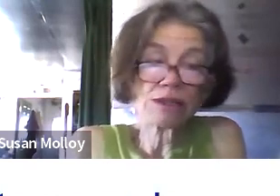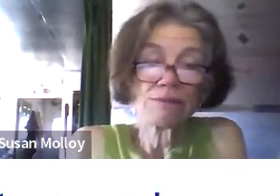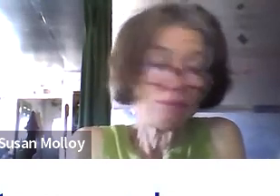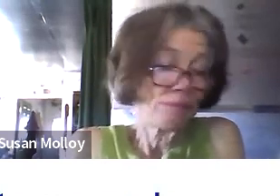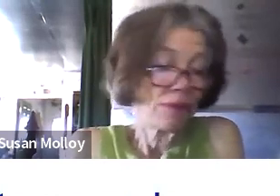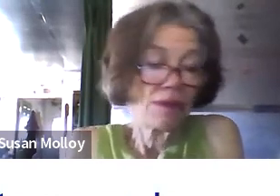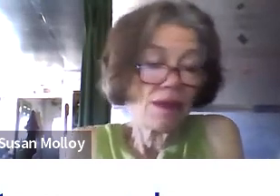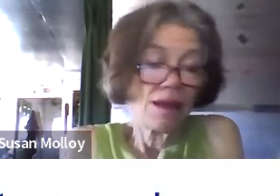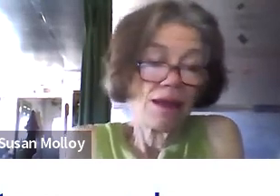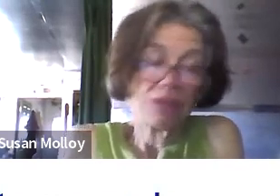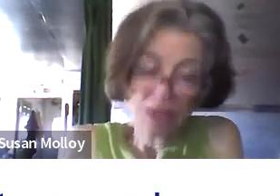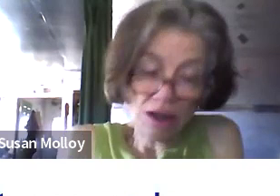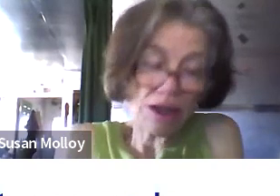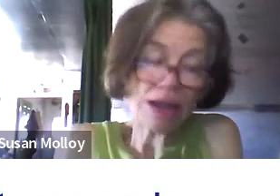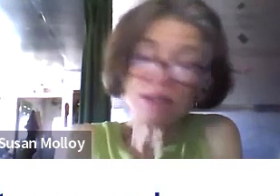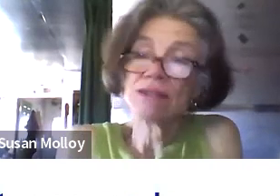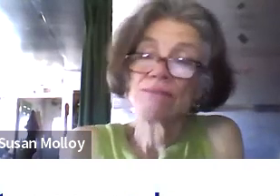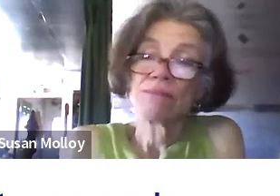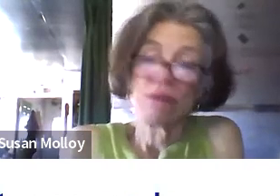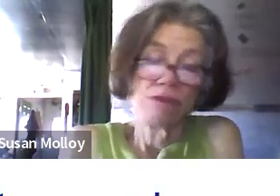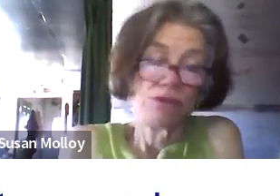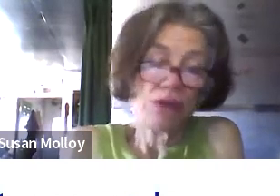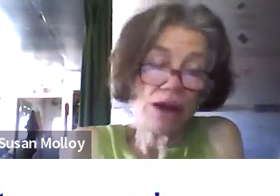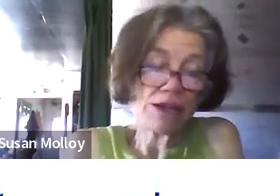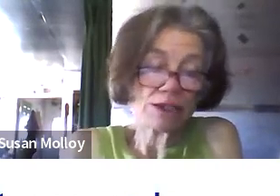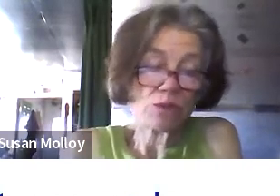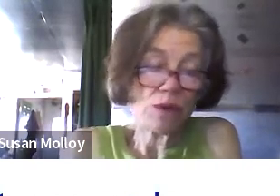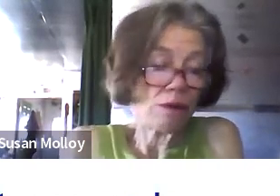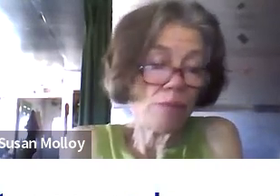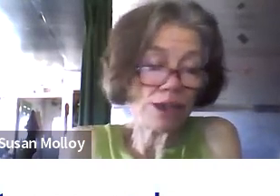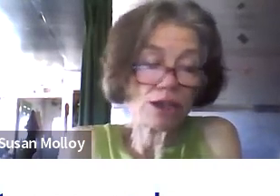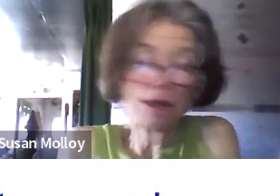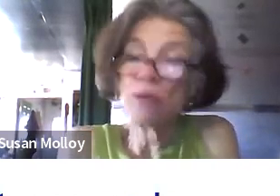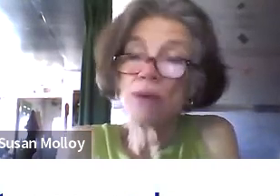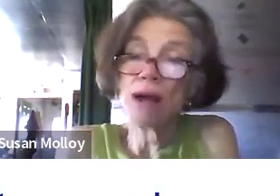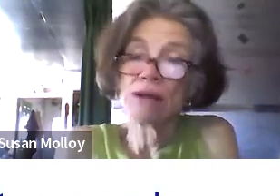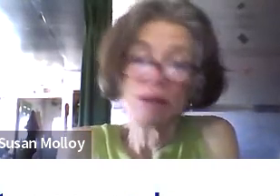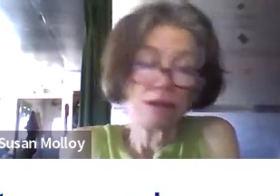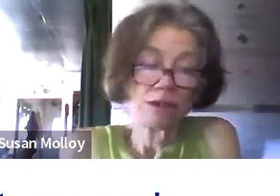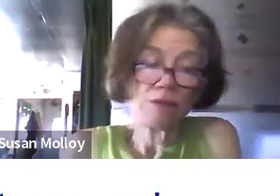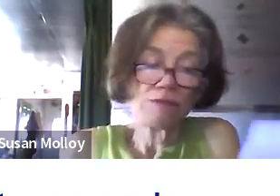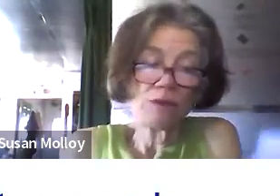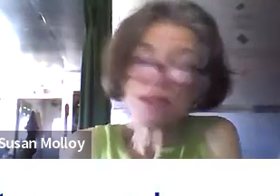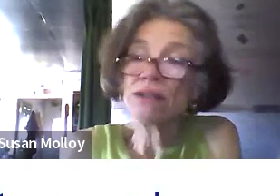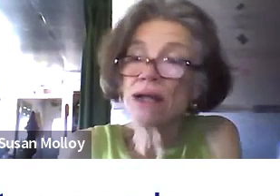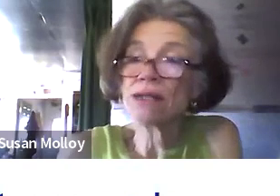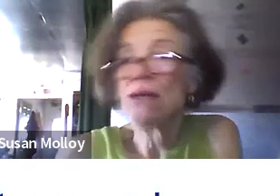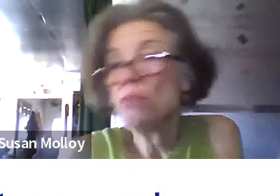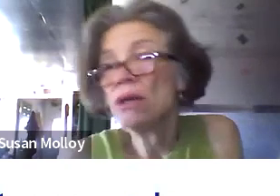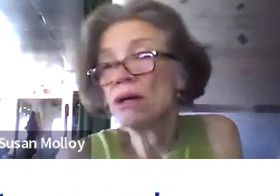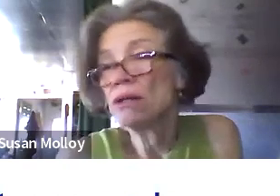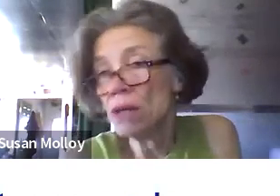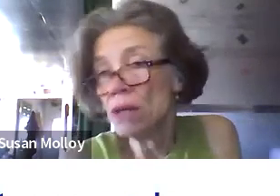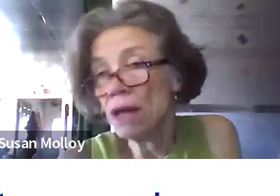windows and skylights to areas we are meant to occupy, so fluorescent lights can